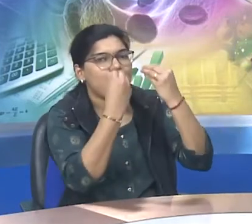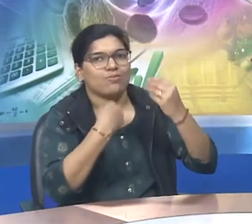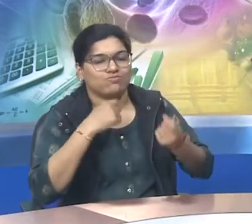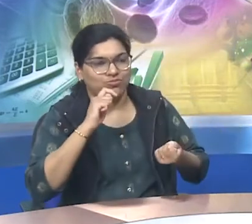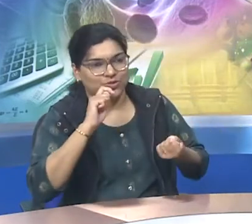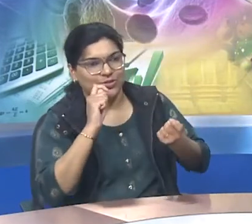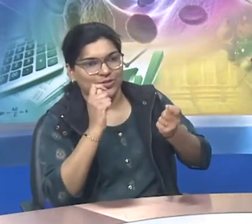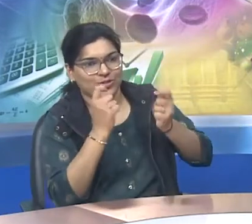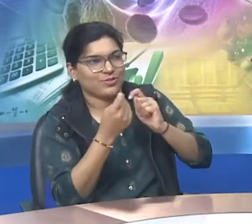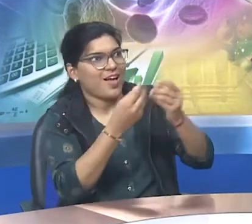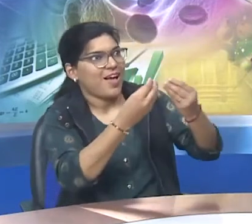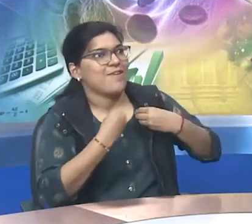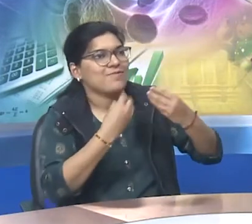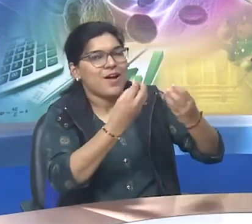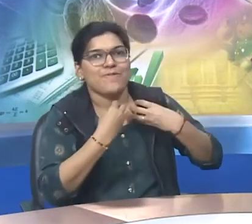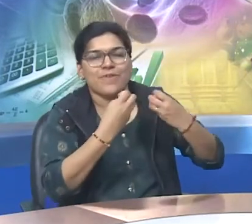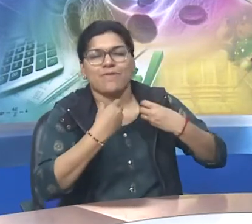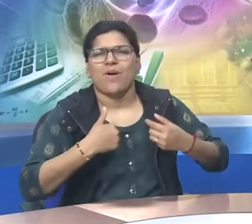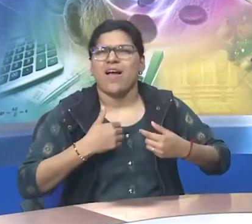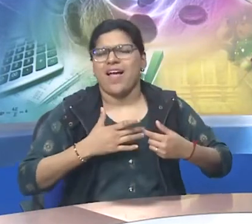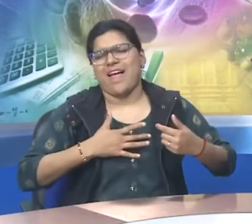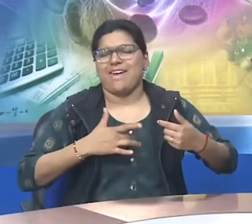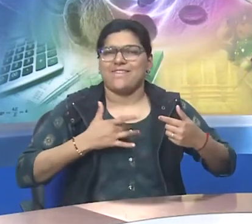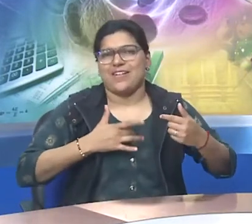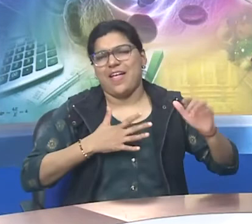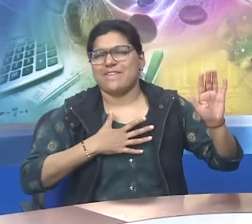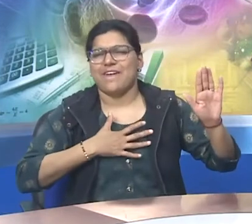And now she has to beg at the doors of strangers for love.